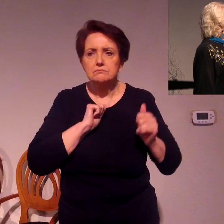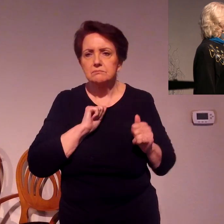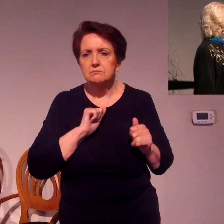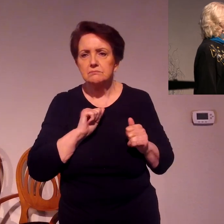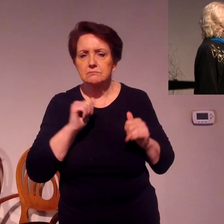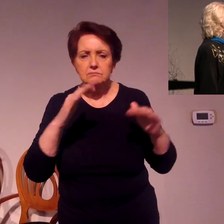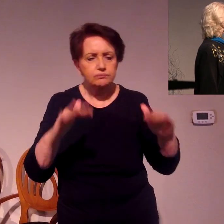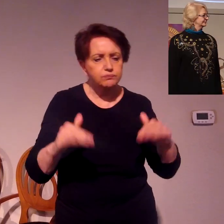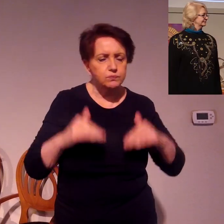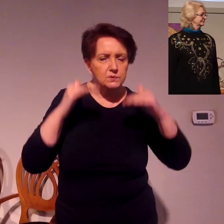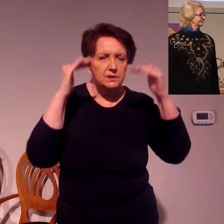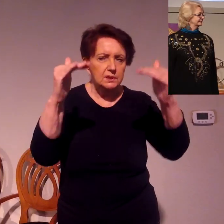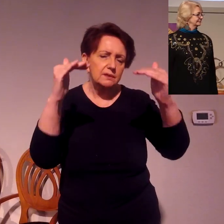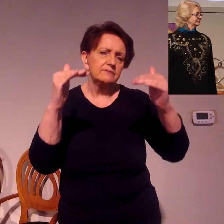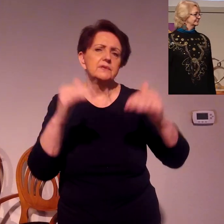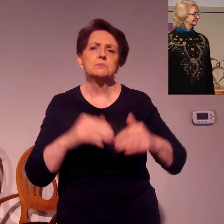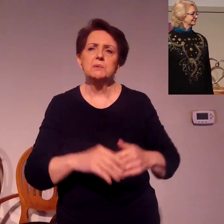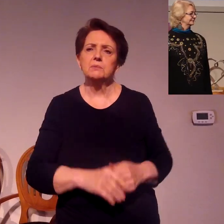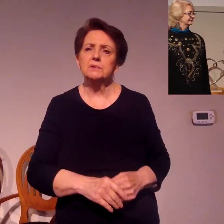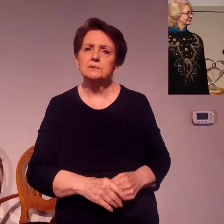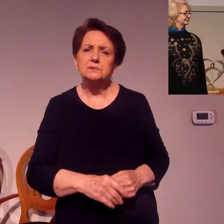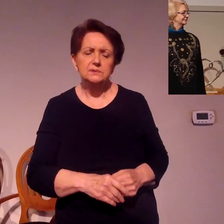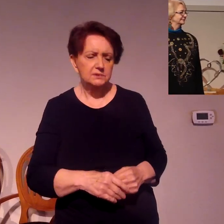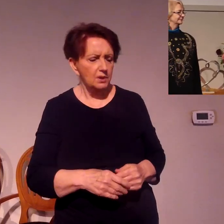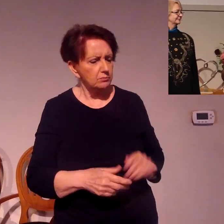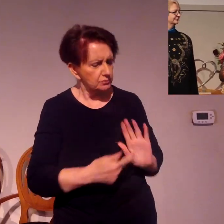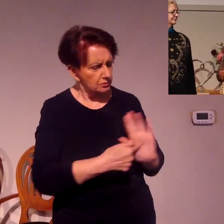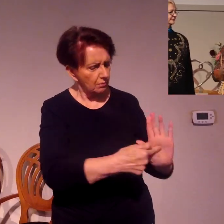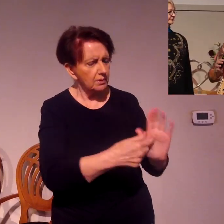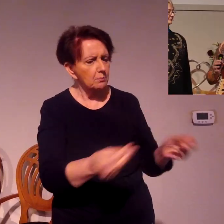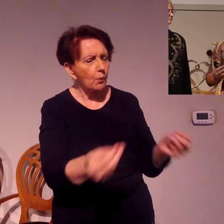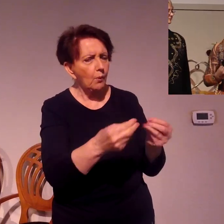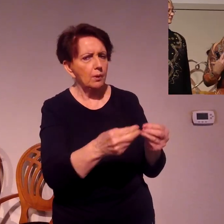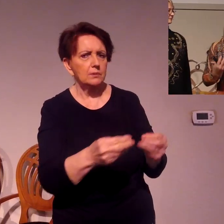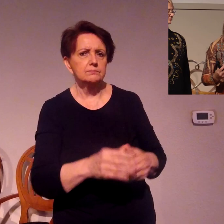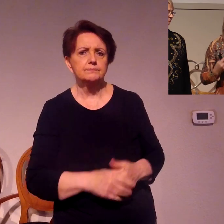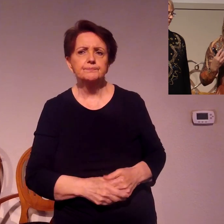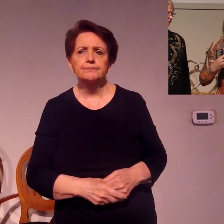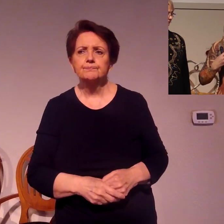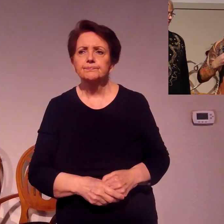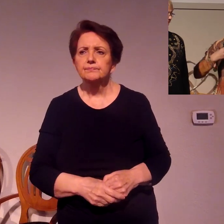lifting people up. She said, "So be that more. Be that more." And she was